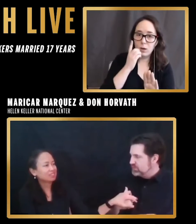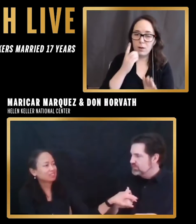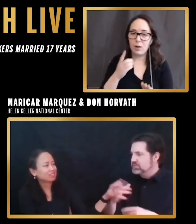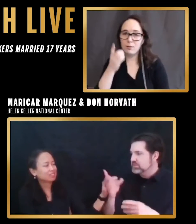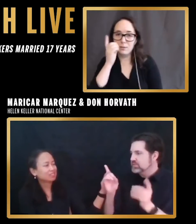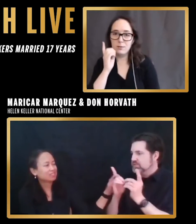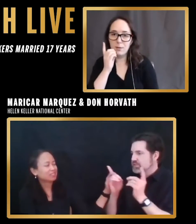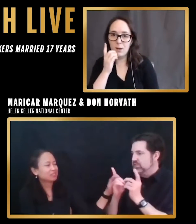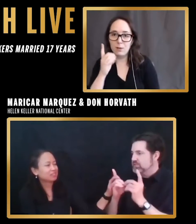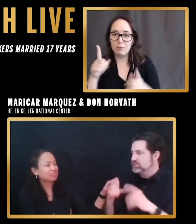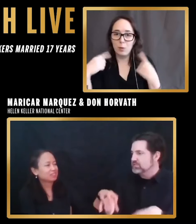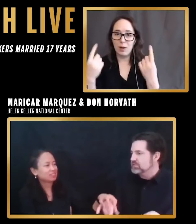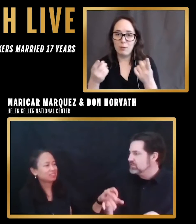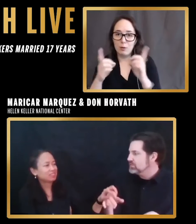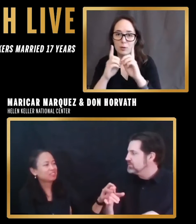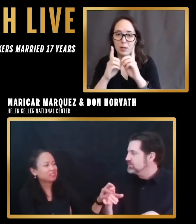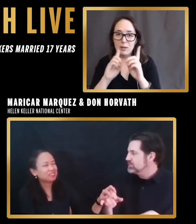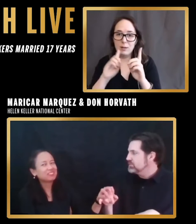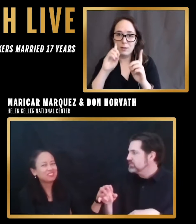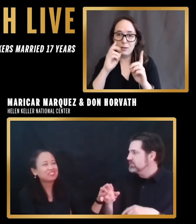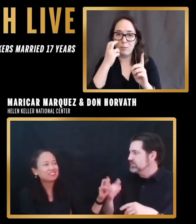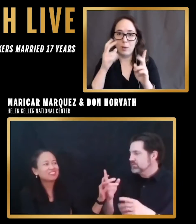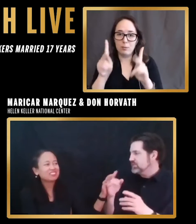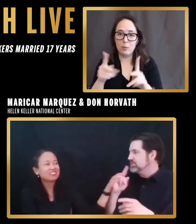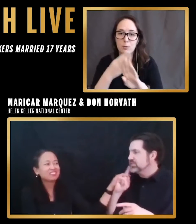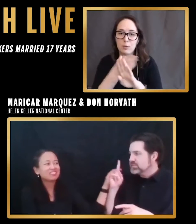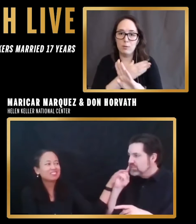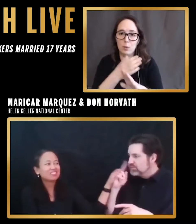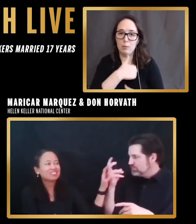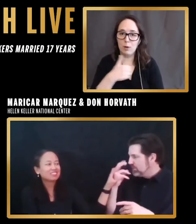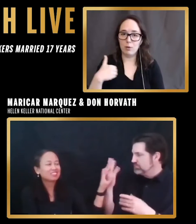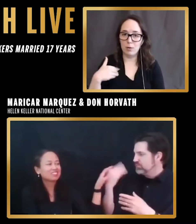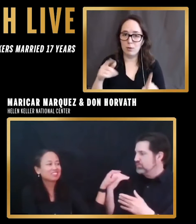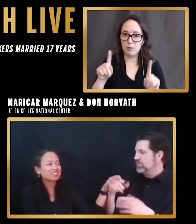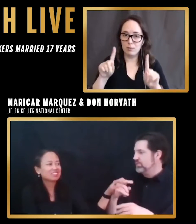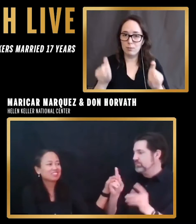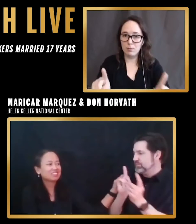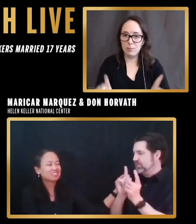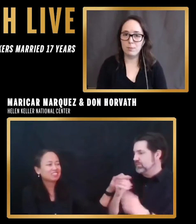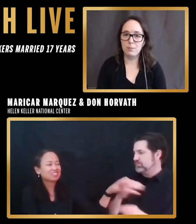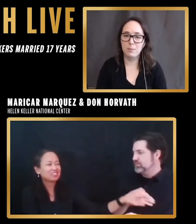ever dated anyone who was deafblind before meeting Maricar?